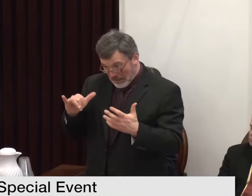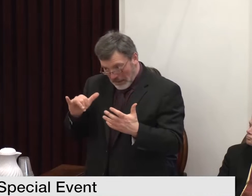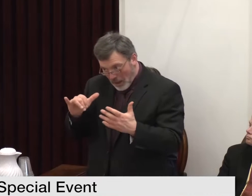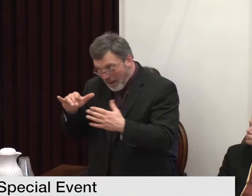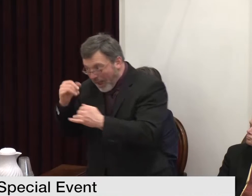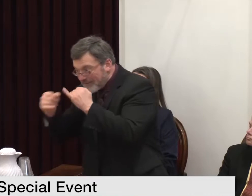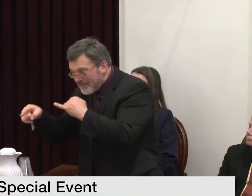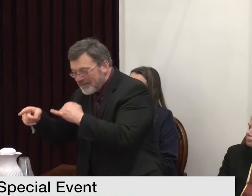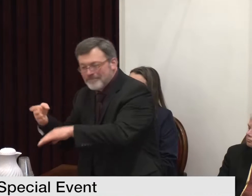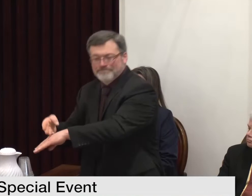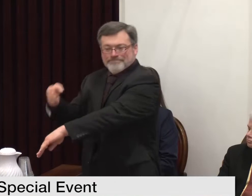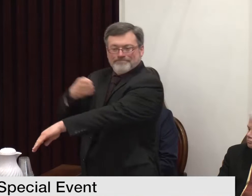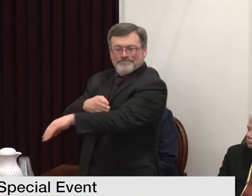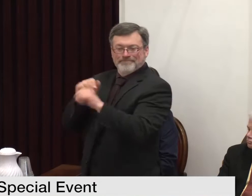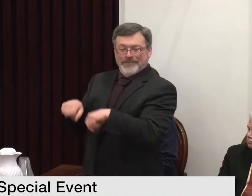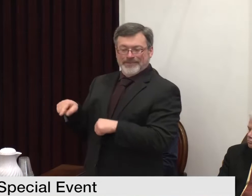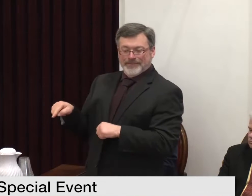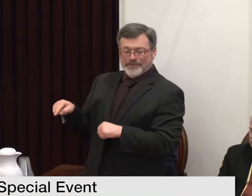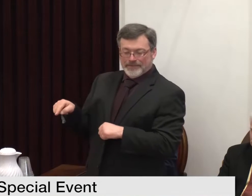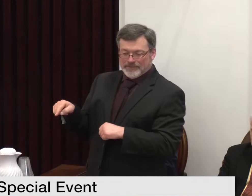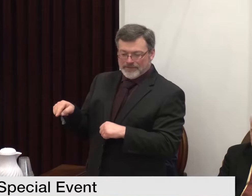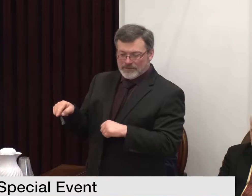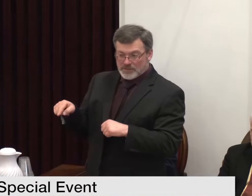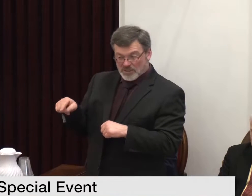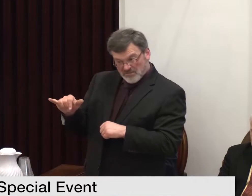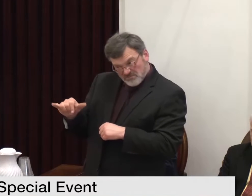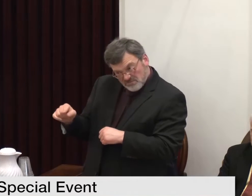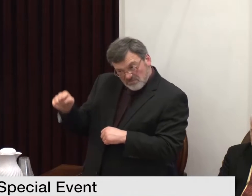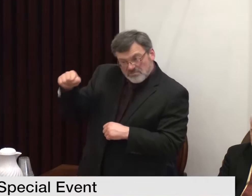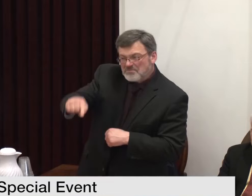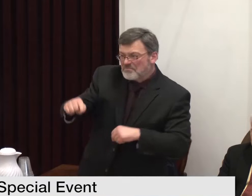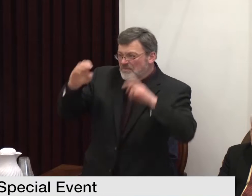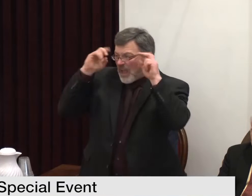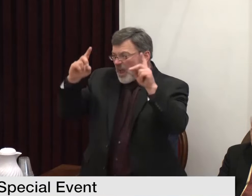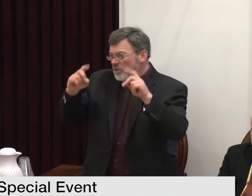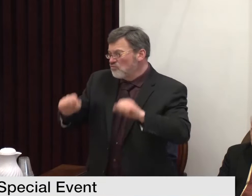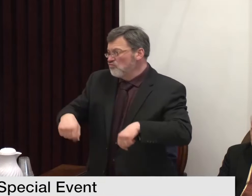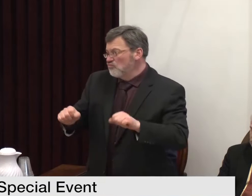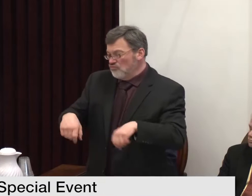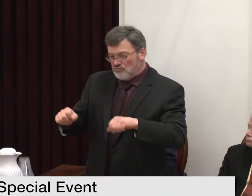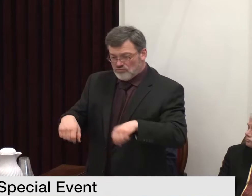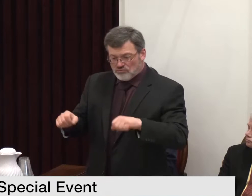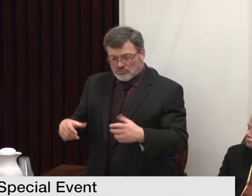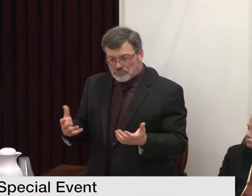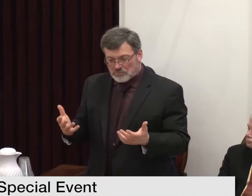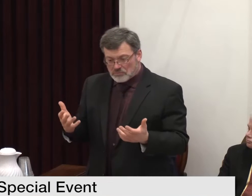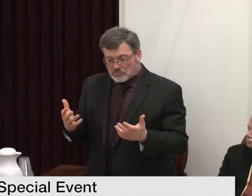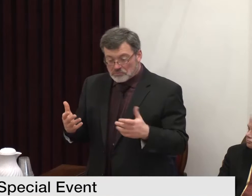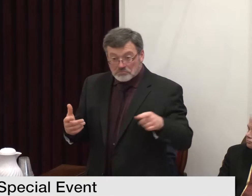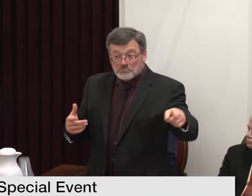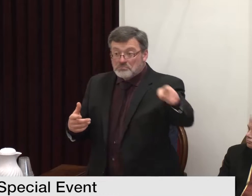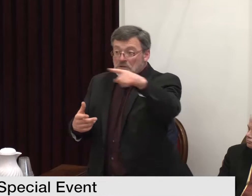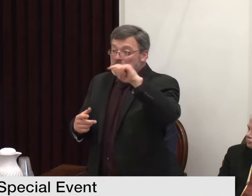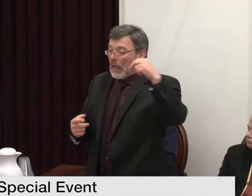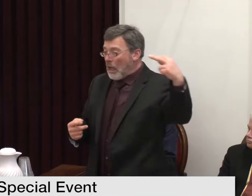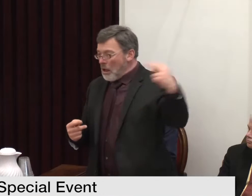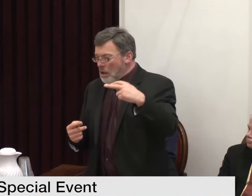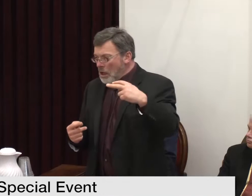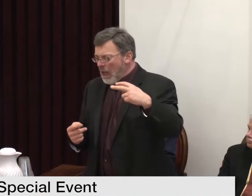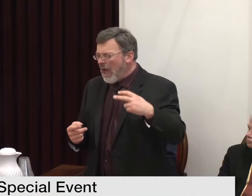That includes education, where taxpayers could see their property tax bills rise by an